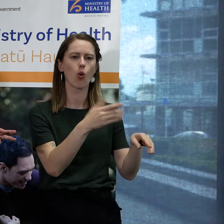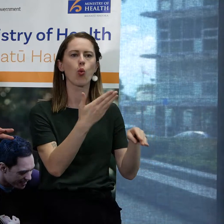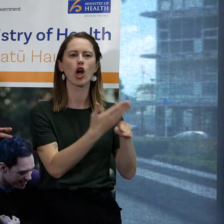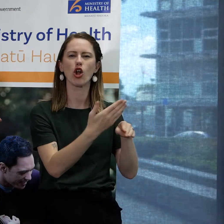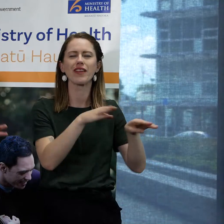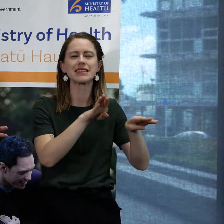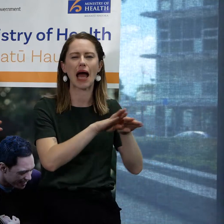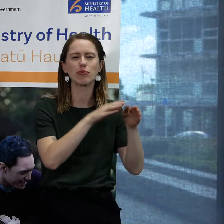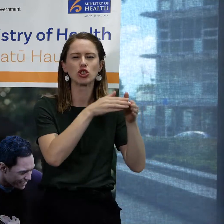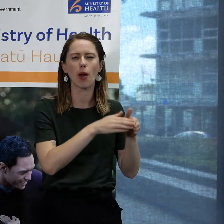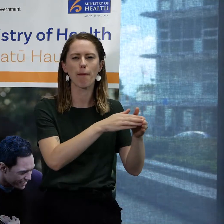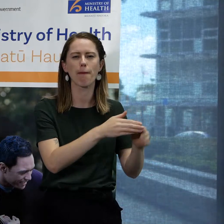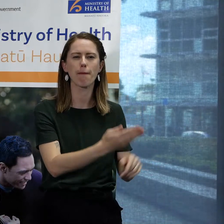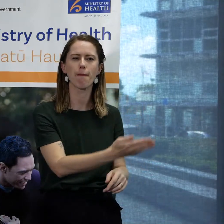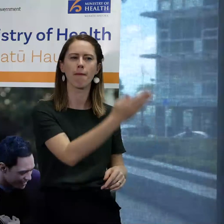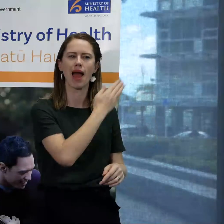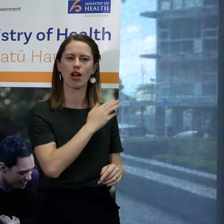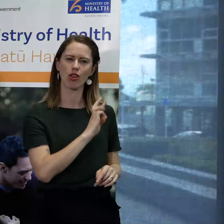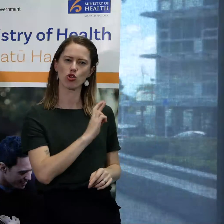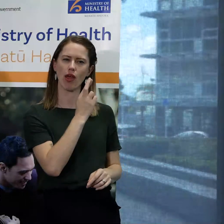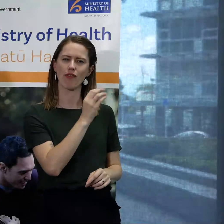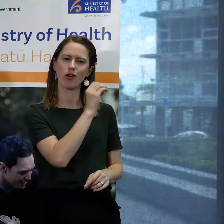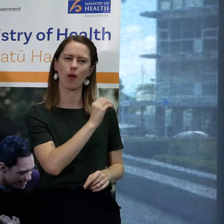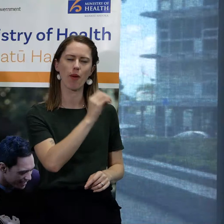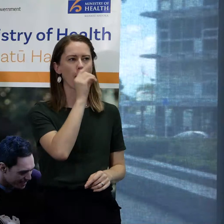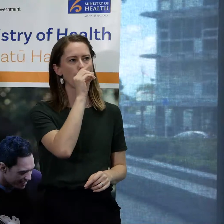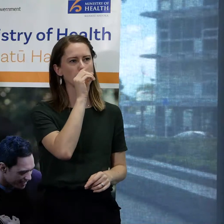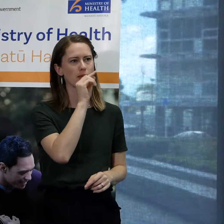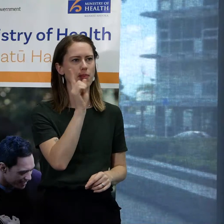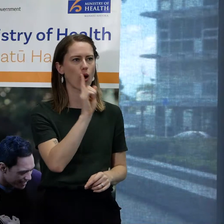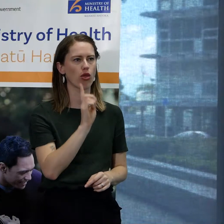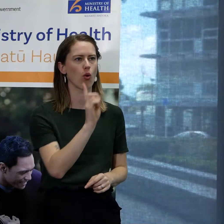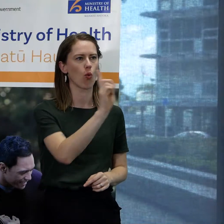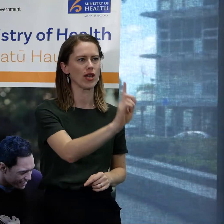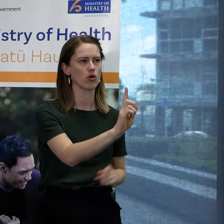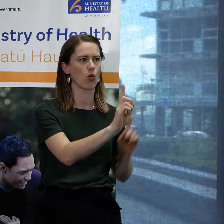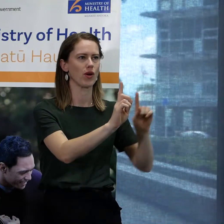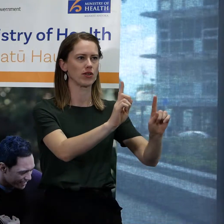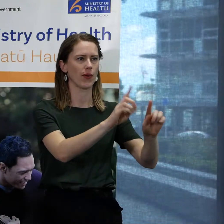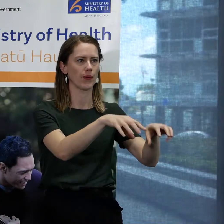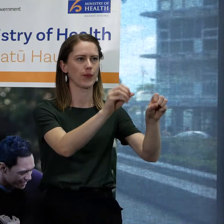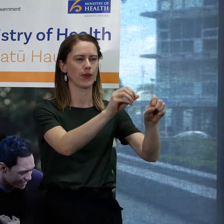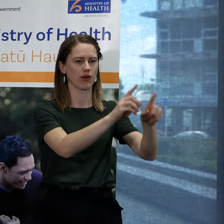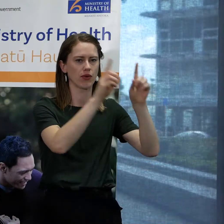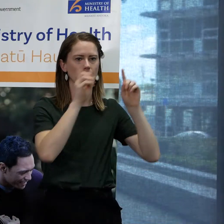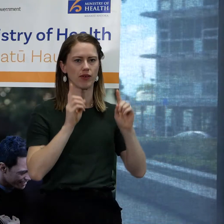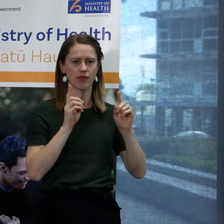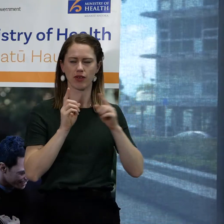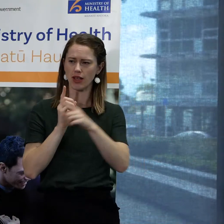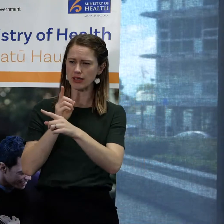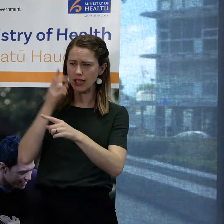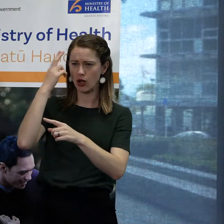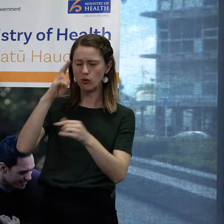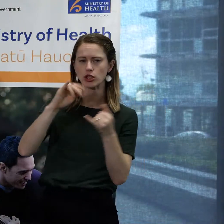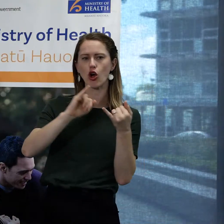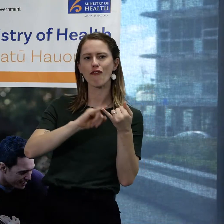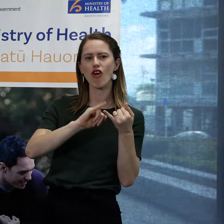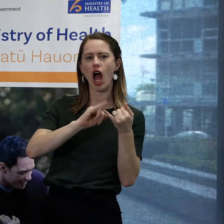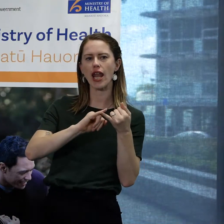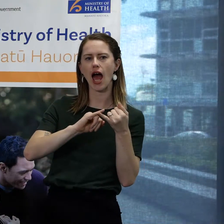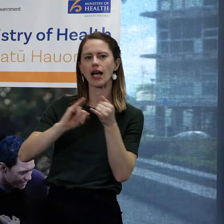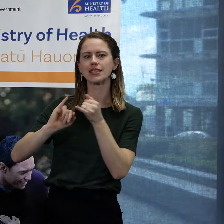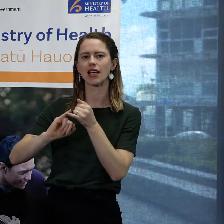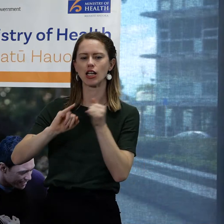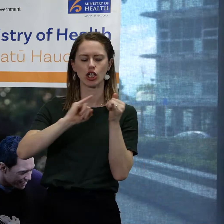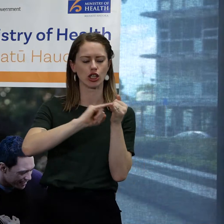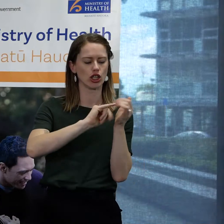same ship on the 12th of October. So they may both have been exposed at the same time. Is that the Safrana Seville? That's the Safrana Seville.